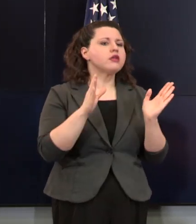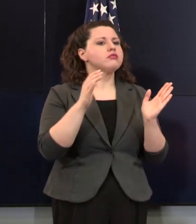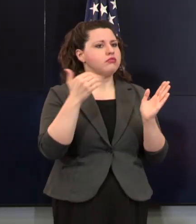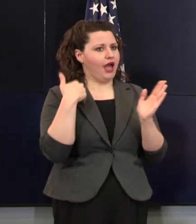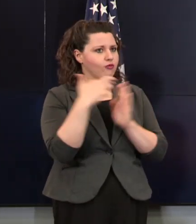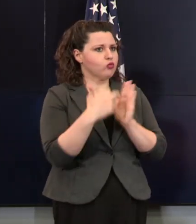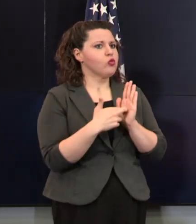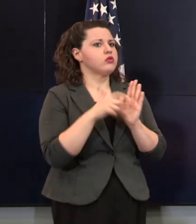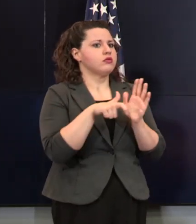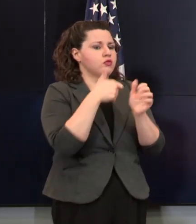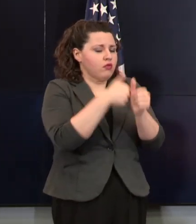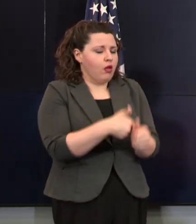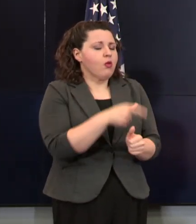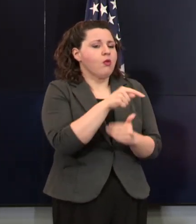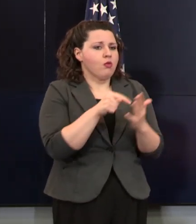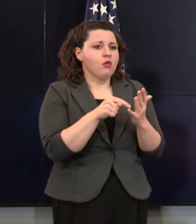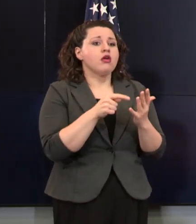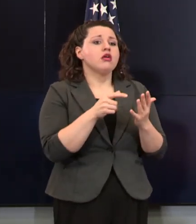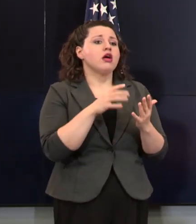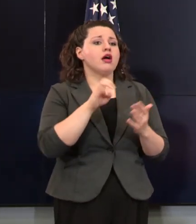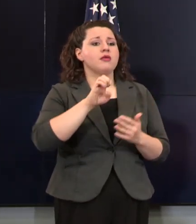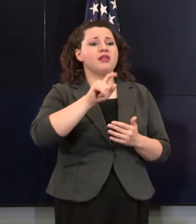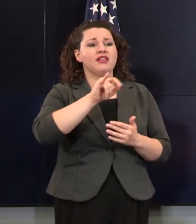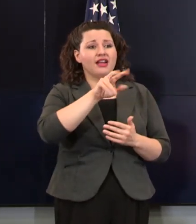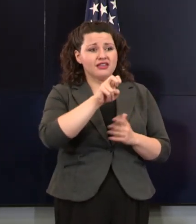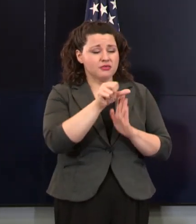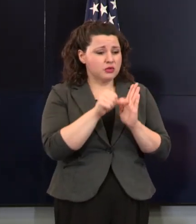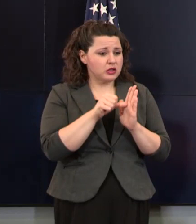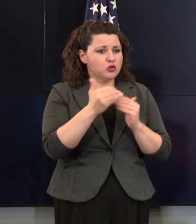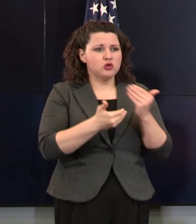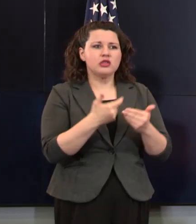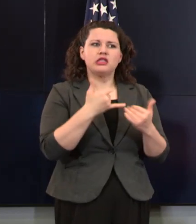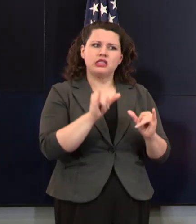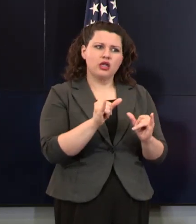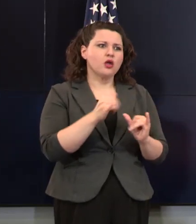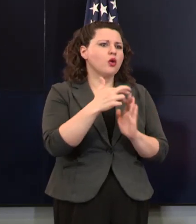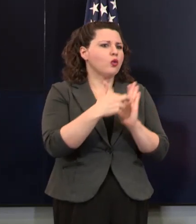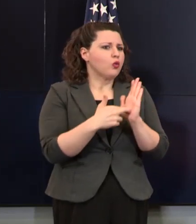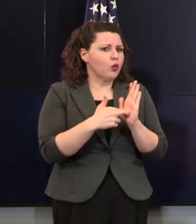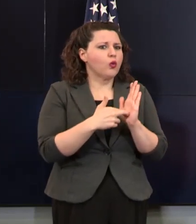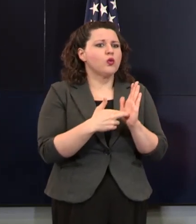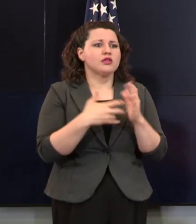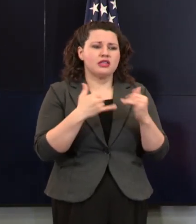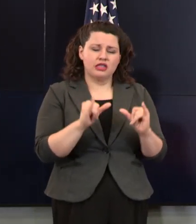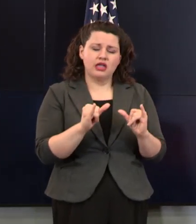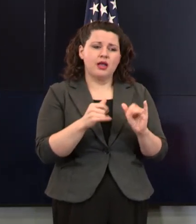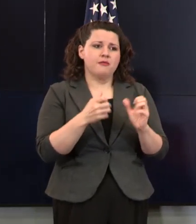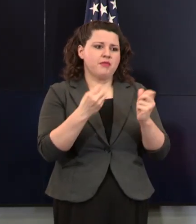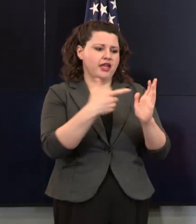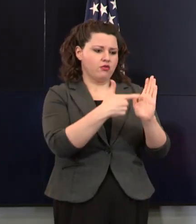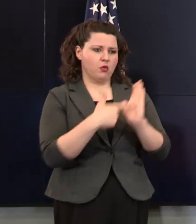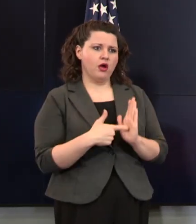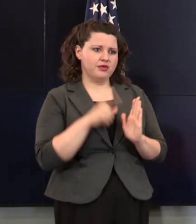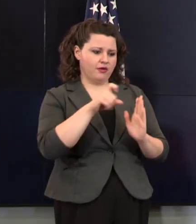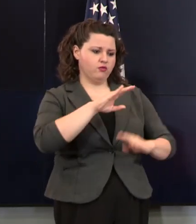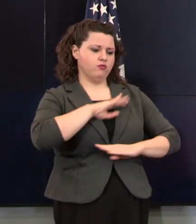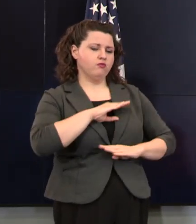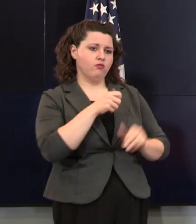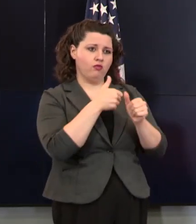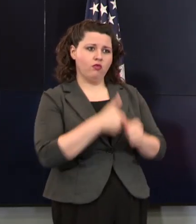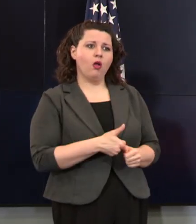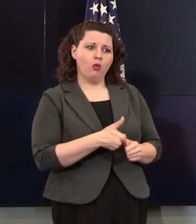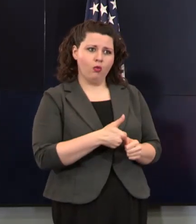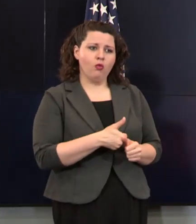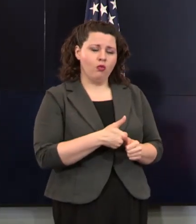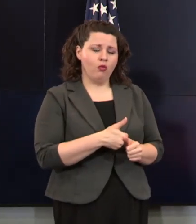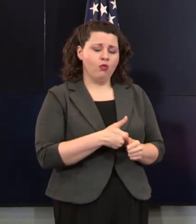and elective procedures, opening up them. There's still a lot of parameters that they have to abide by in